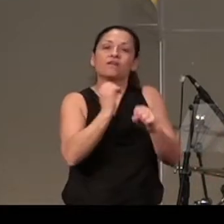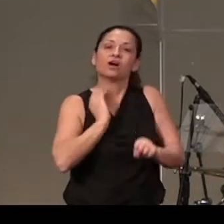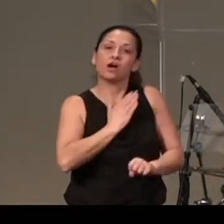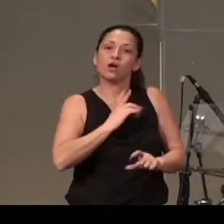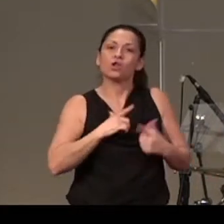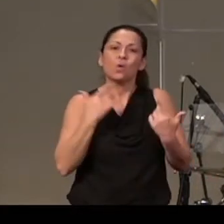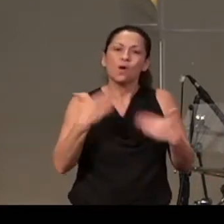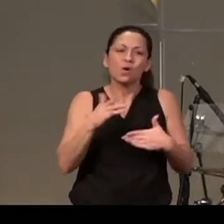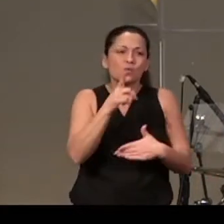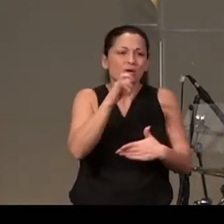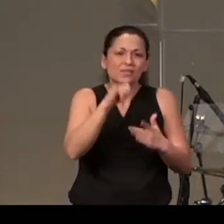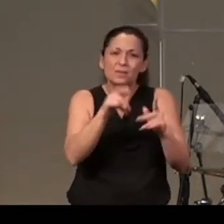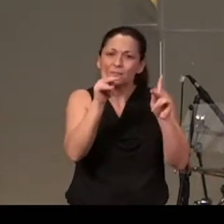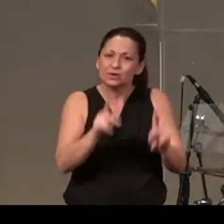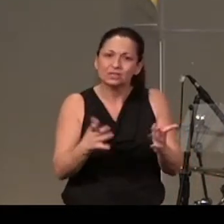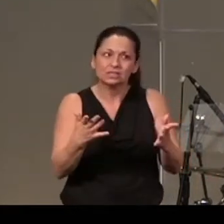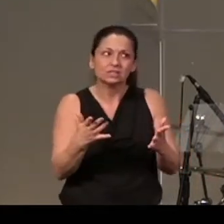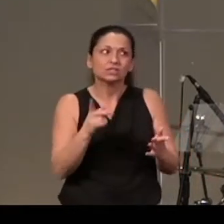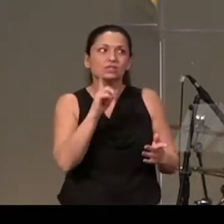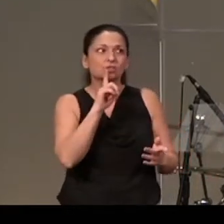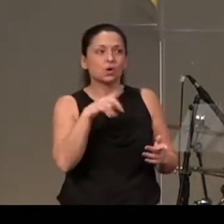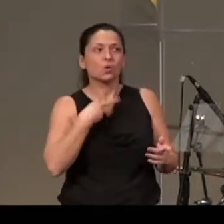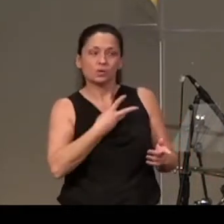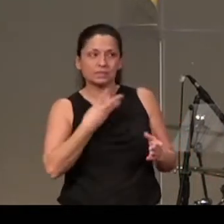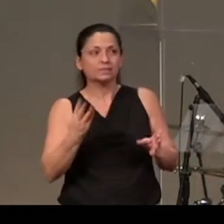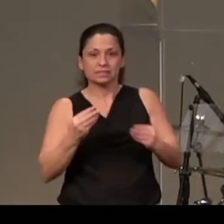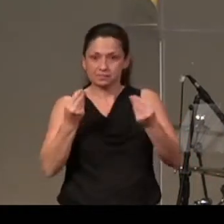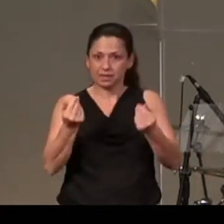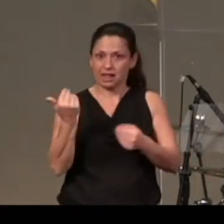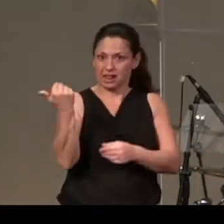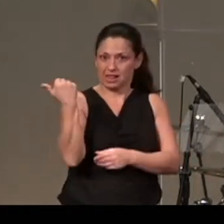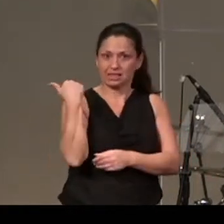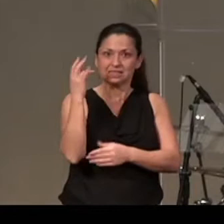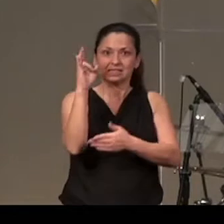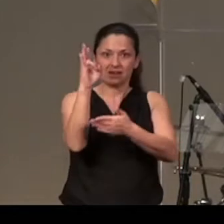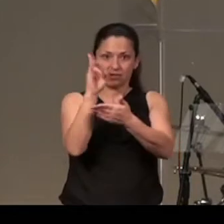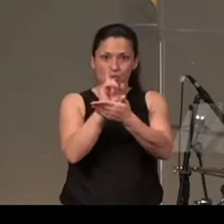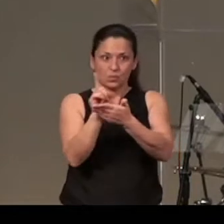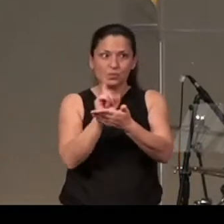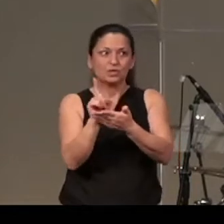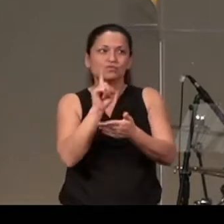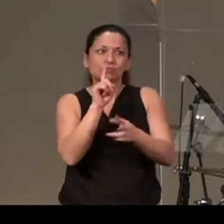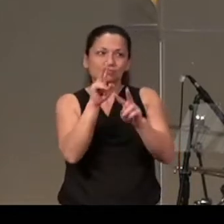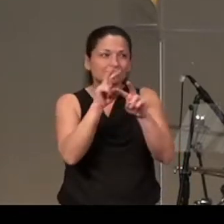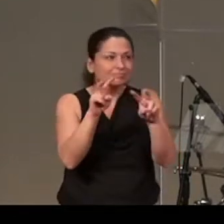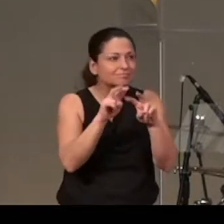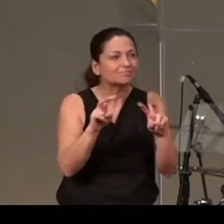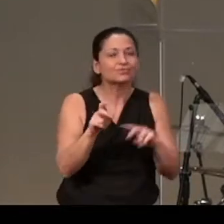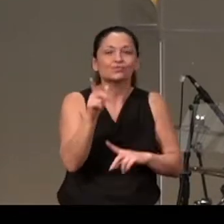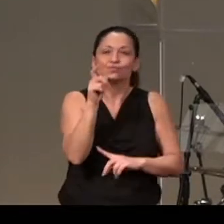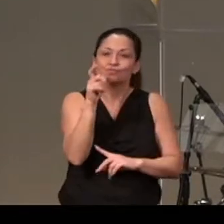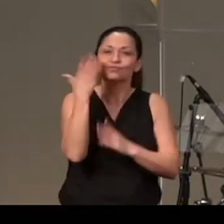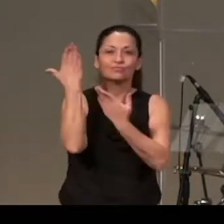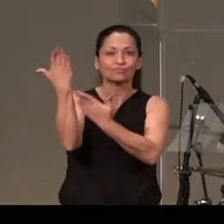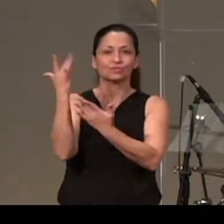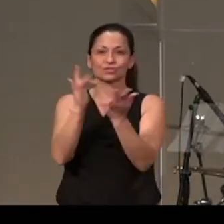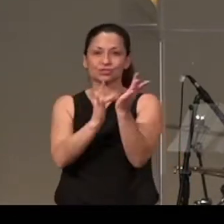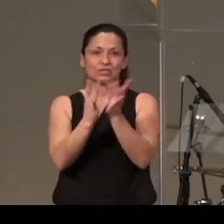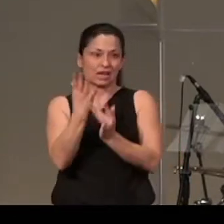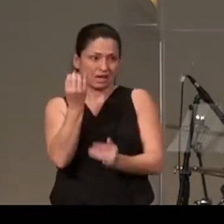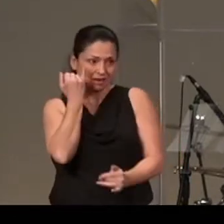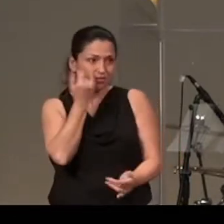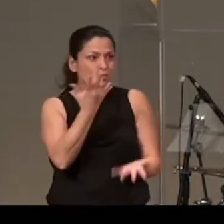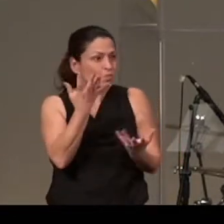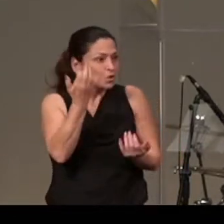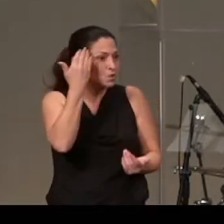person? So we've been spending the last 7 weeks really exploring who Jesus is. And if you'd like to know